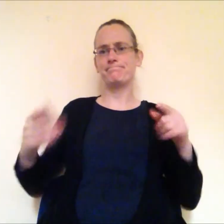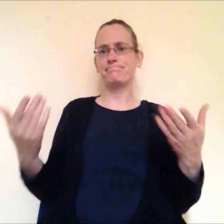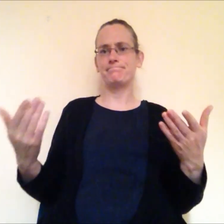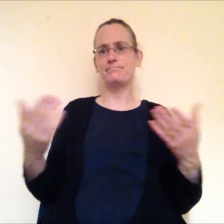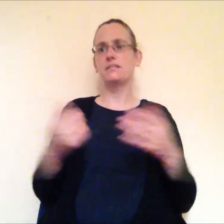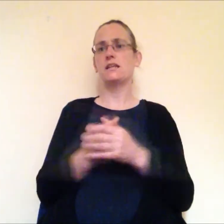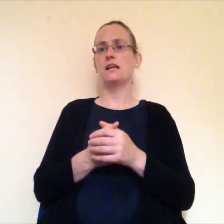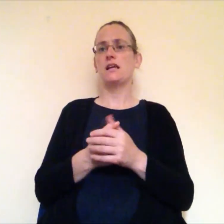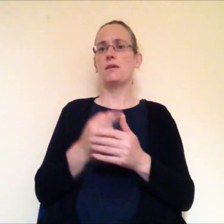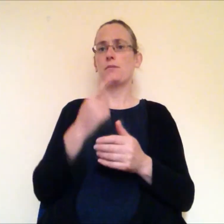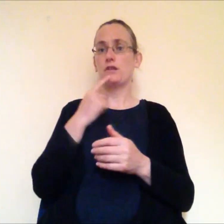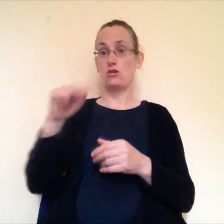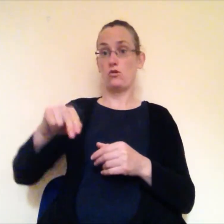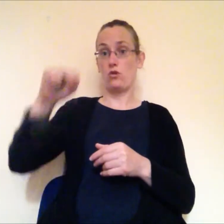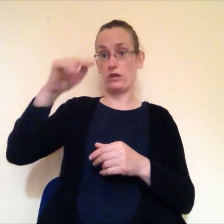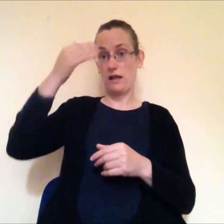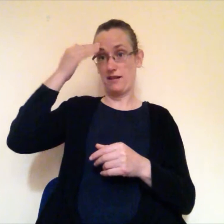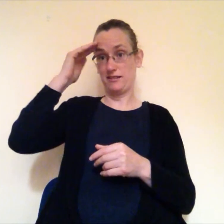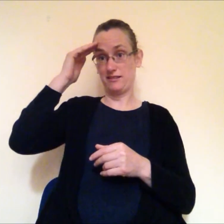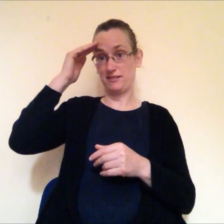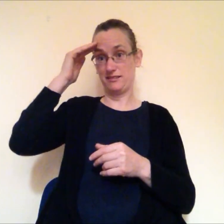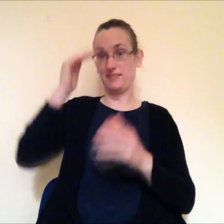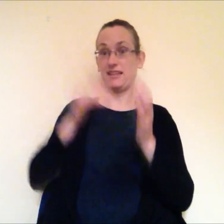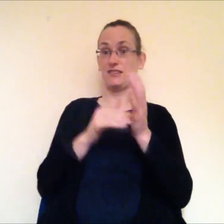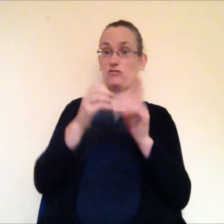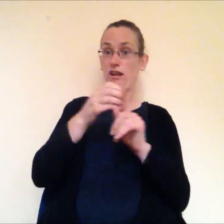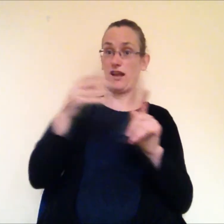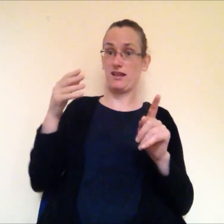even in Northern Ireland, they do. Do they? And so we're kind of one of the